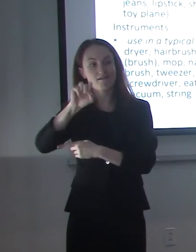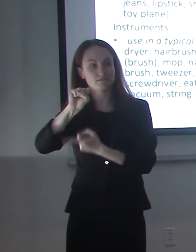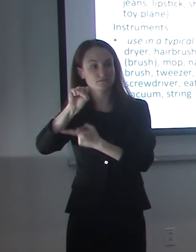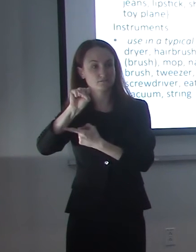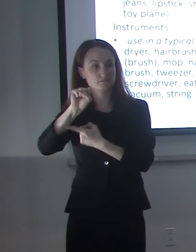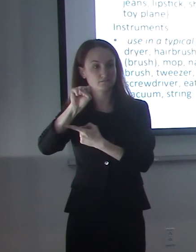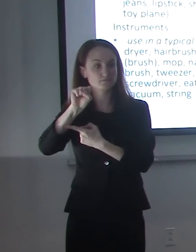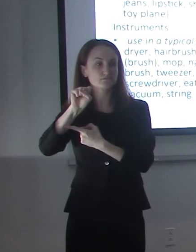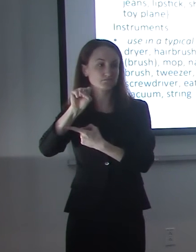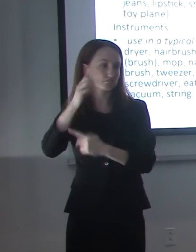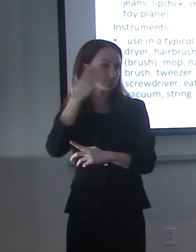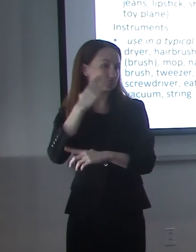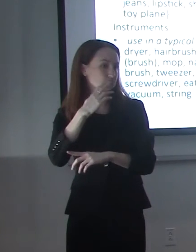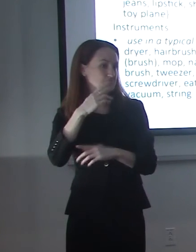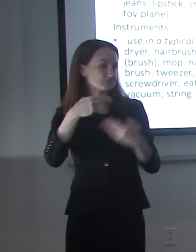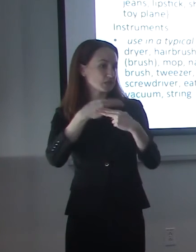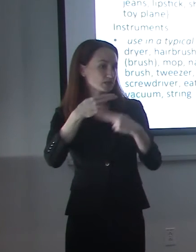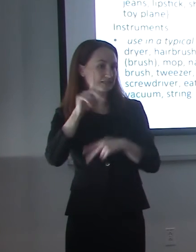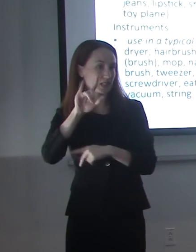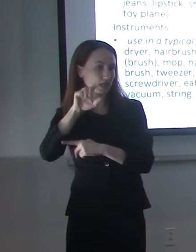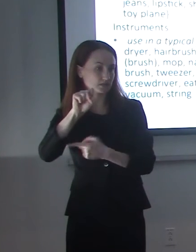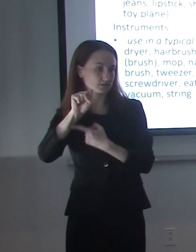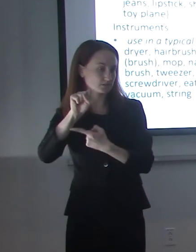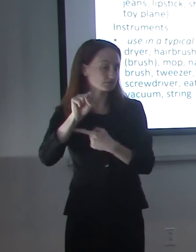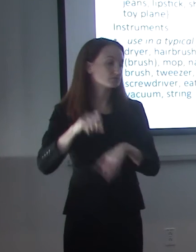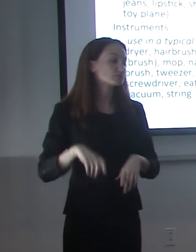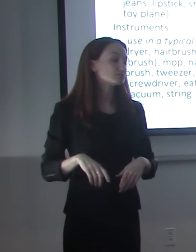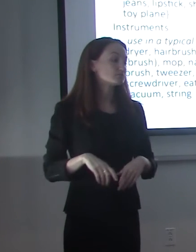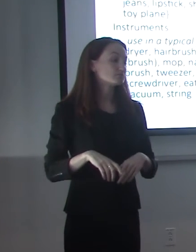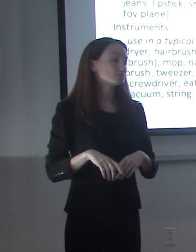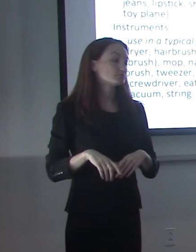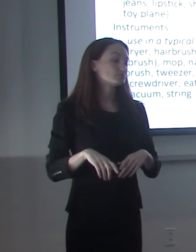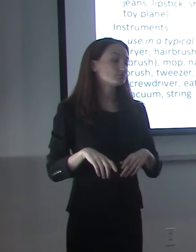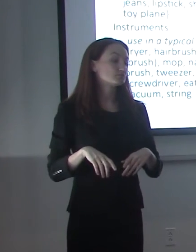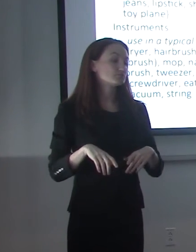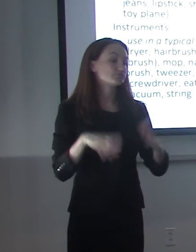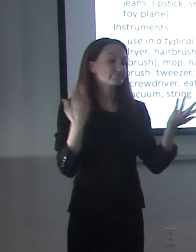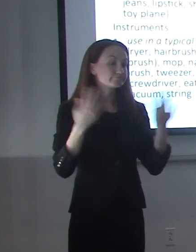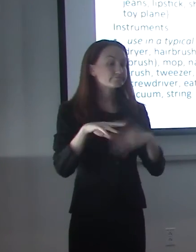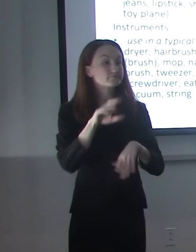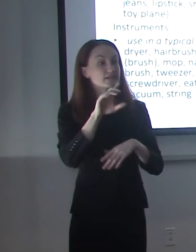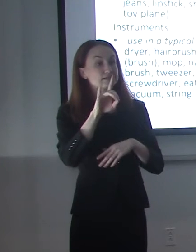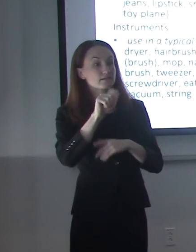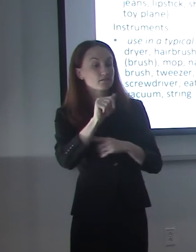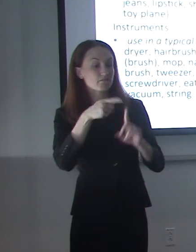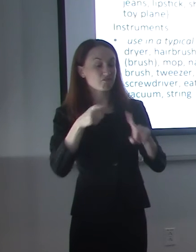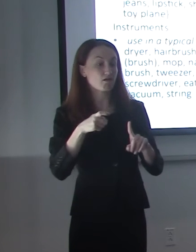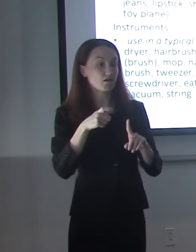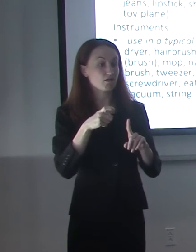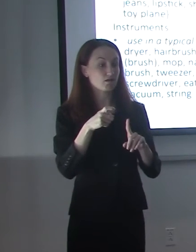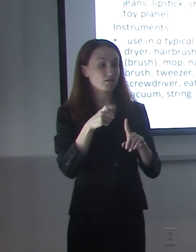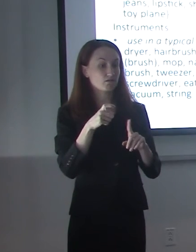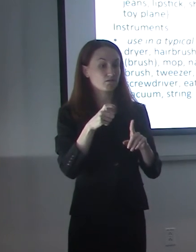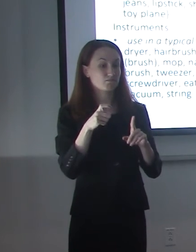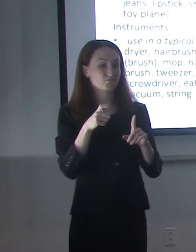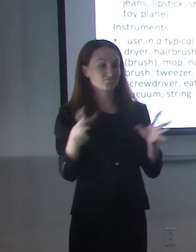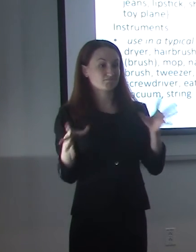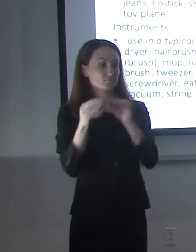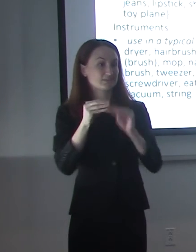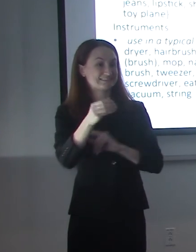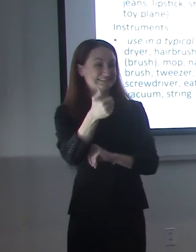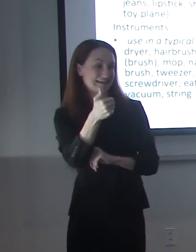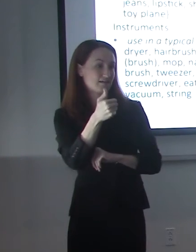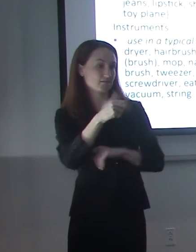LIS, LIS. There were data from 10 native signers. So it